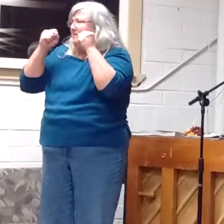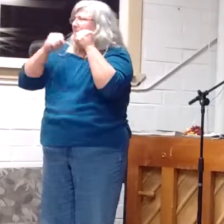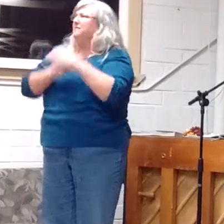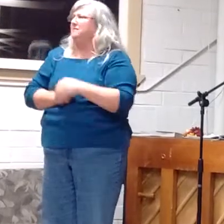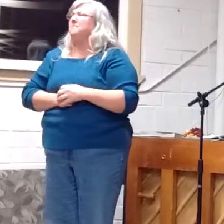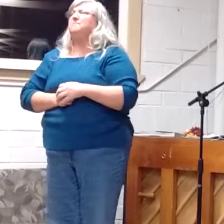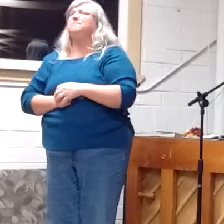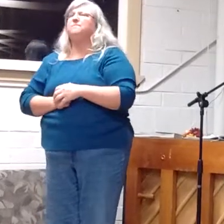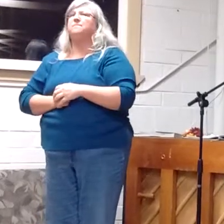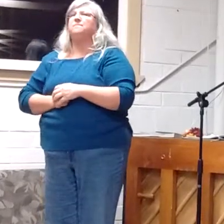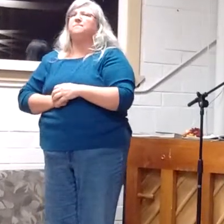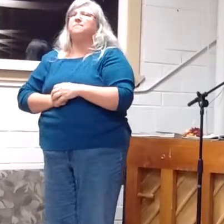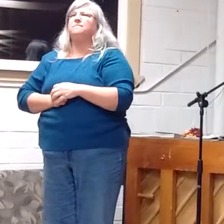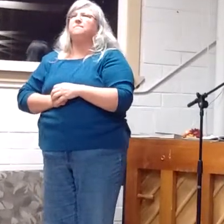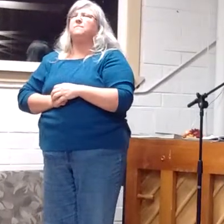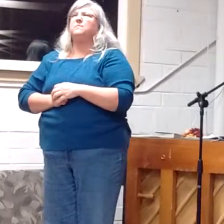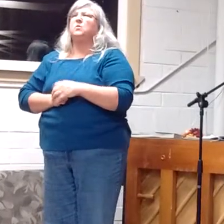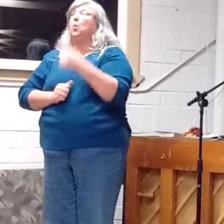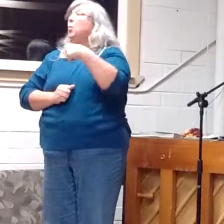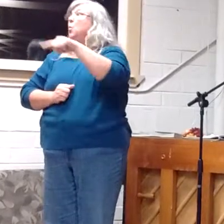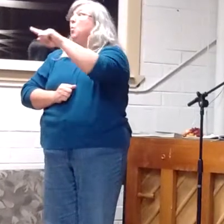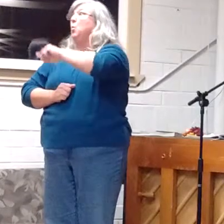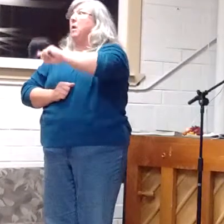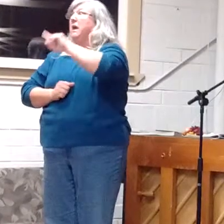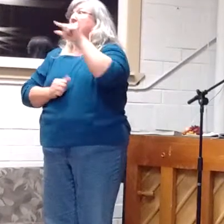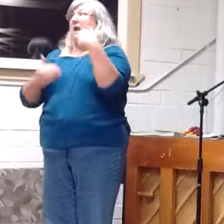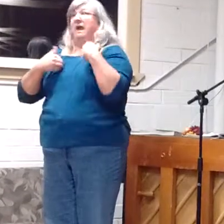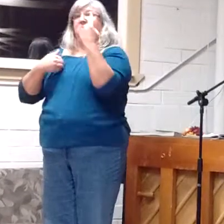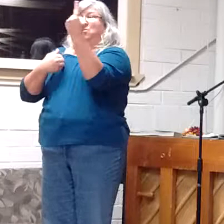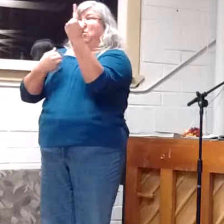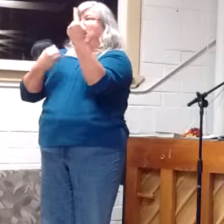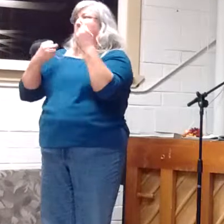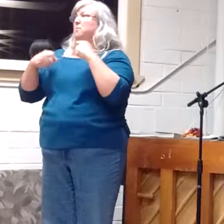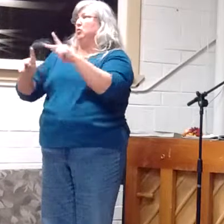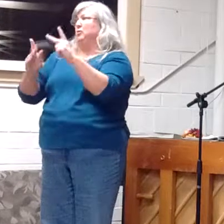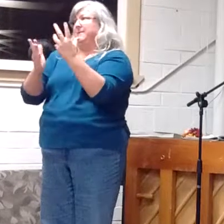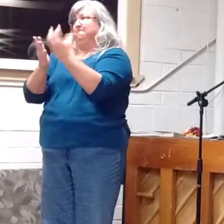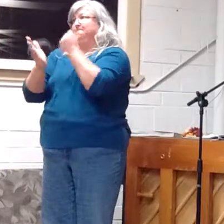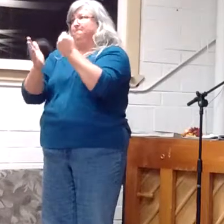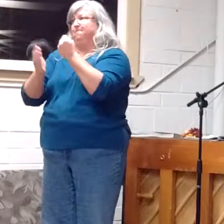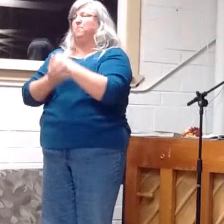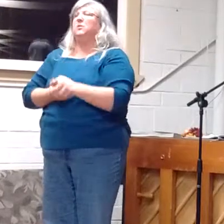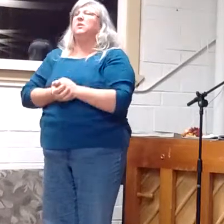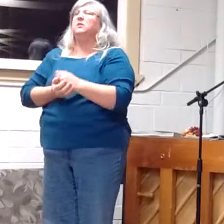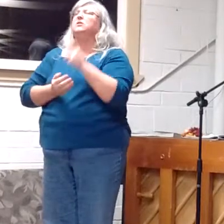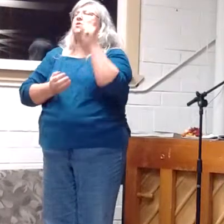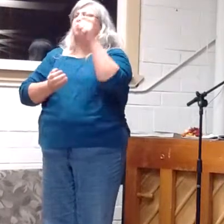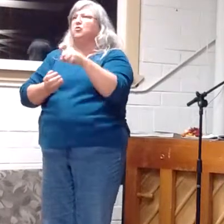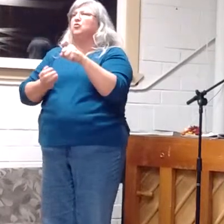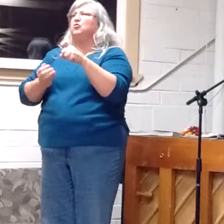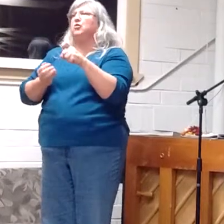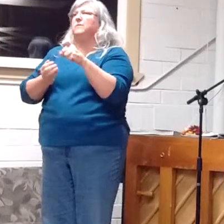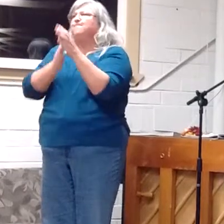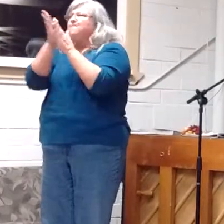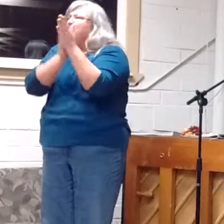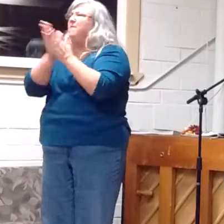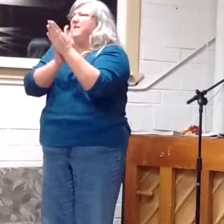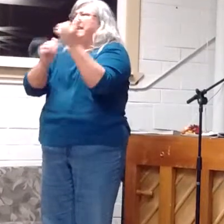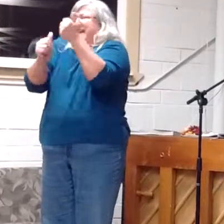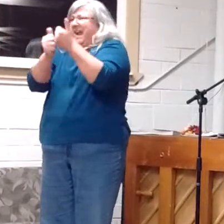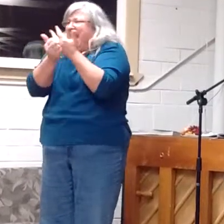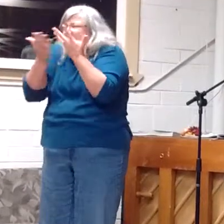lived once, for we only have one shot. Giving it 100%, giving it all we